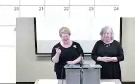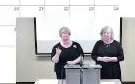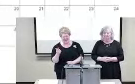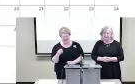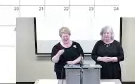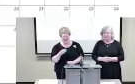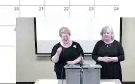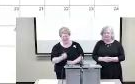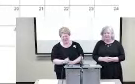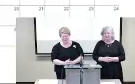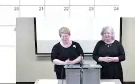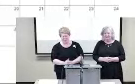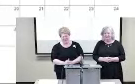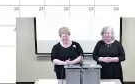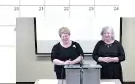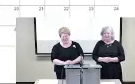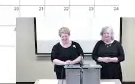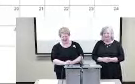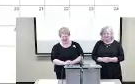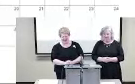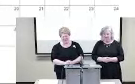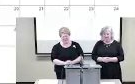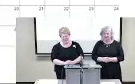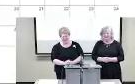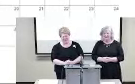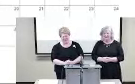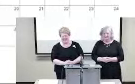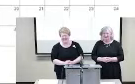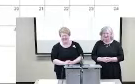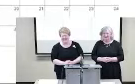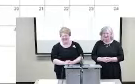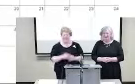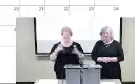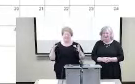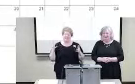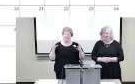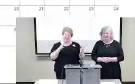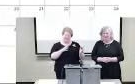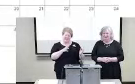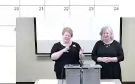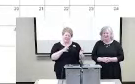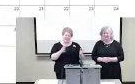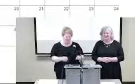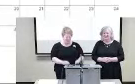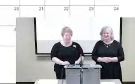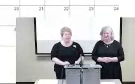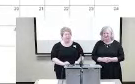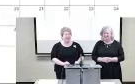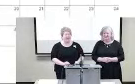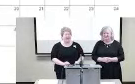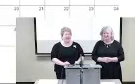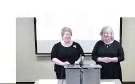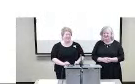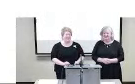forget about that april 12th assignment it's going to be here so this semesterly or